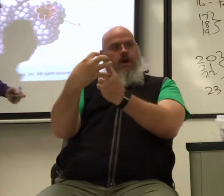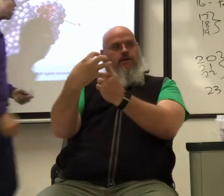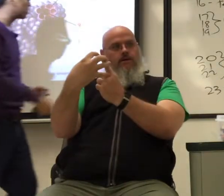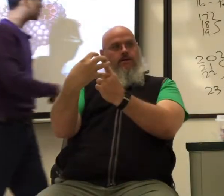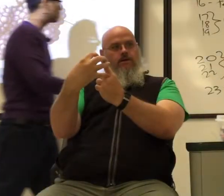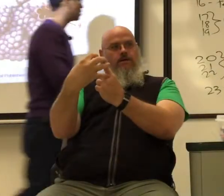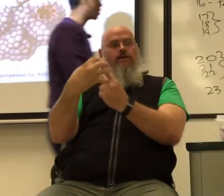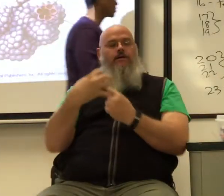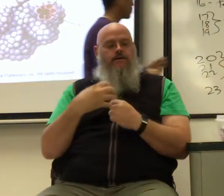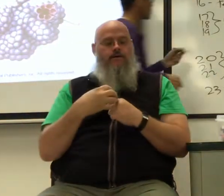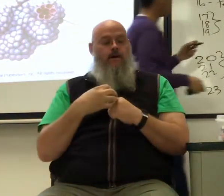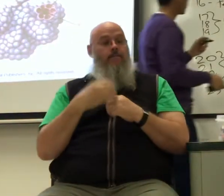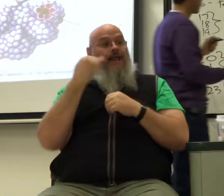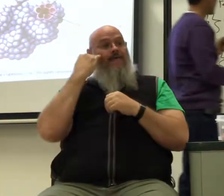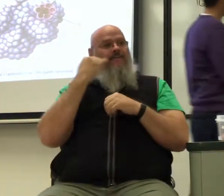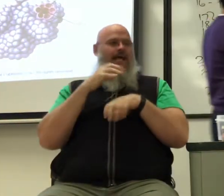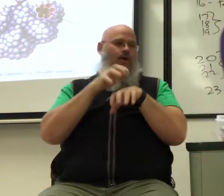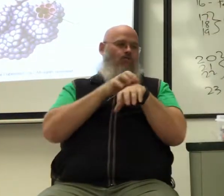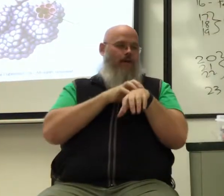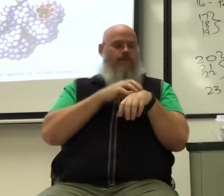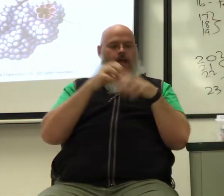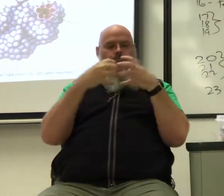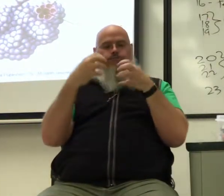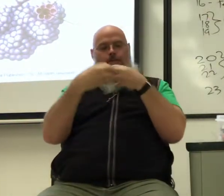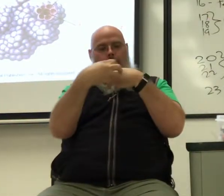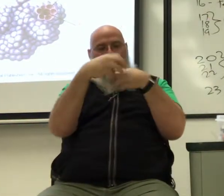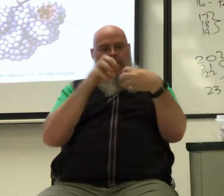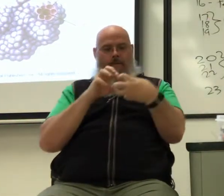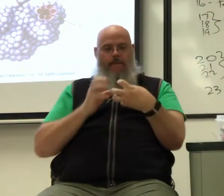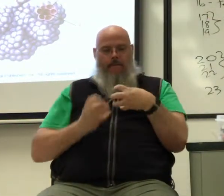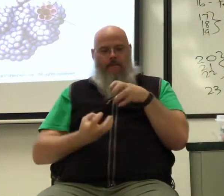write that down. You are responsible for that. You